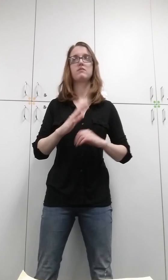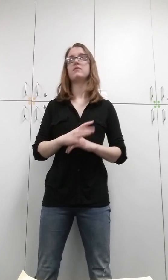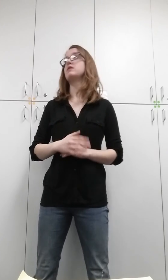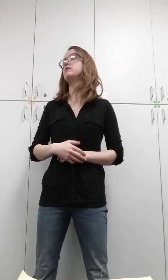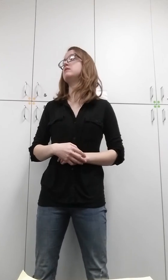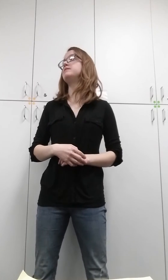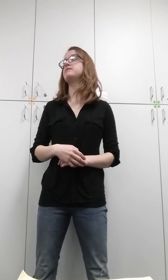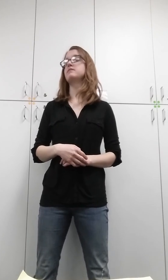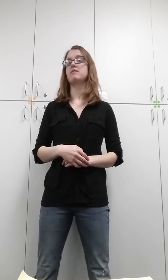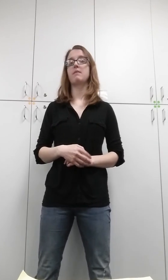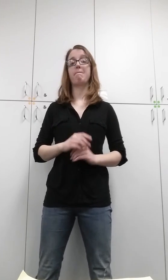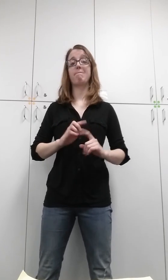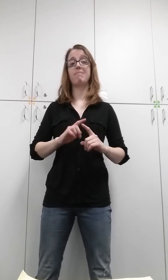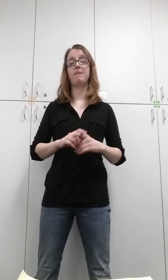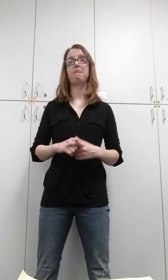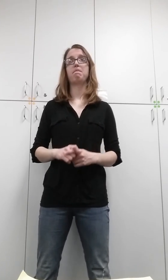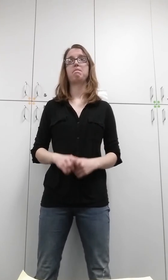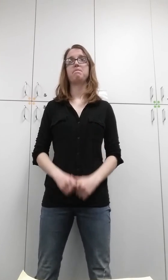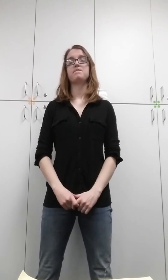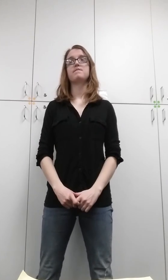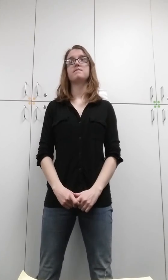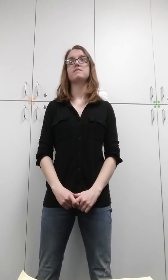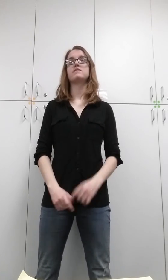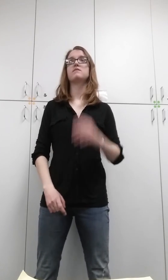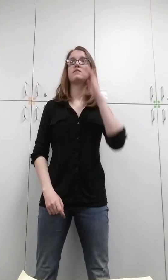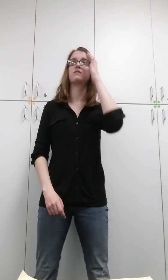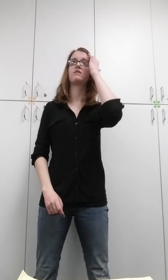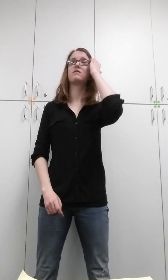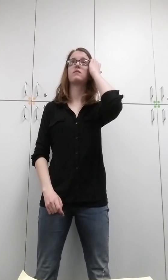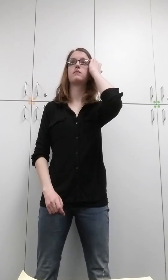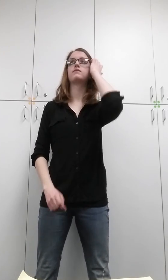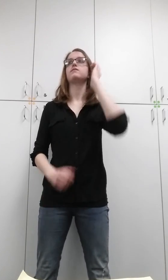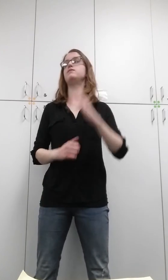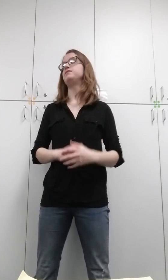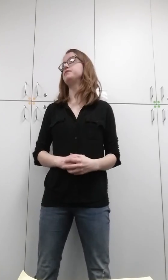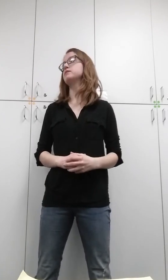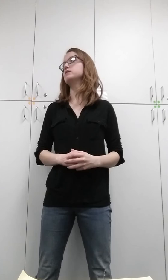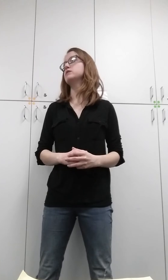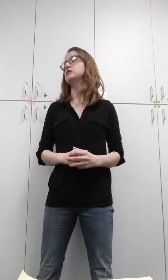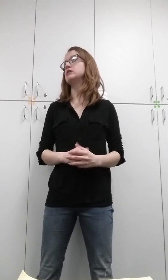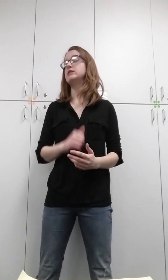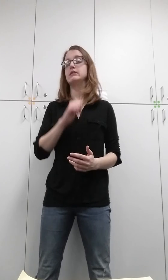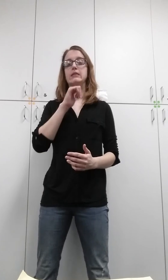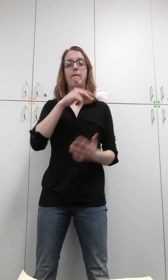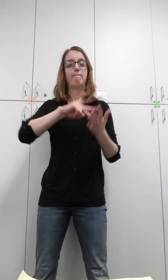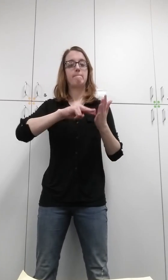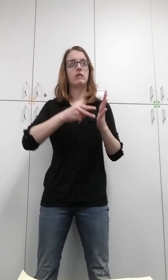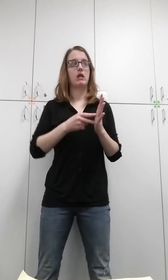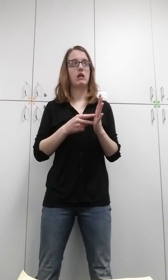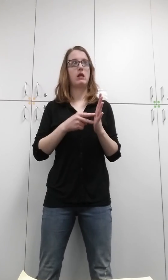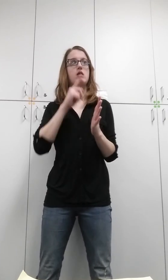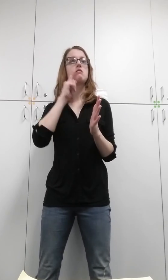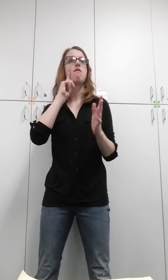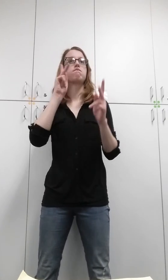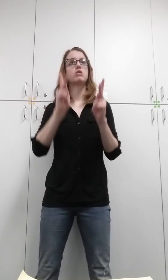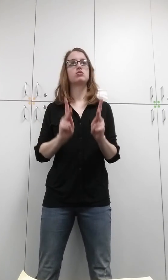person who's using role shifting is presenting casually. That's part of ASL. So